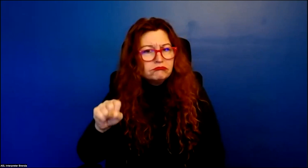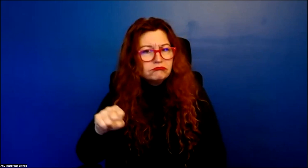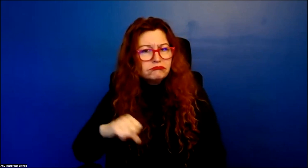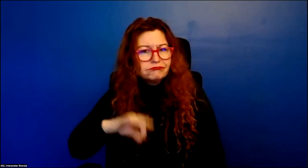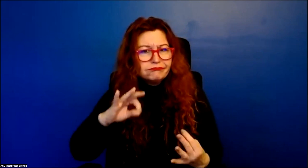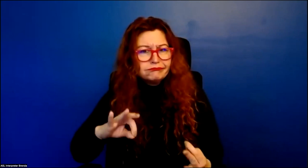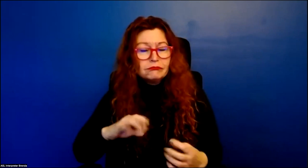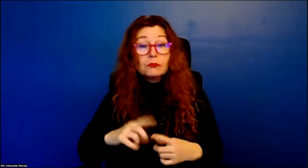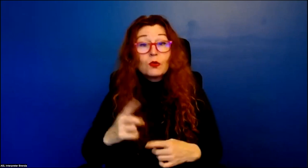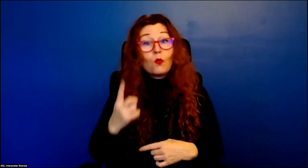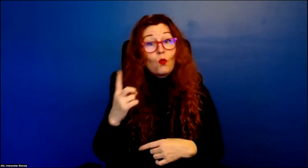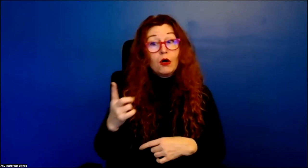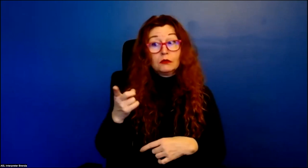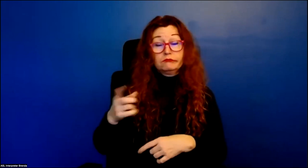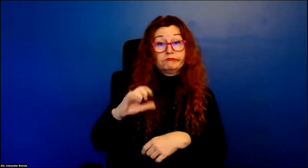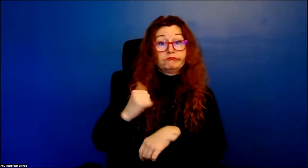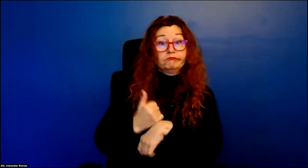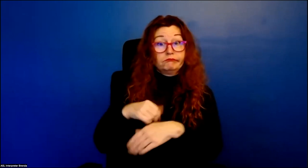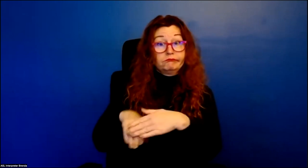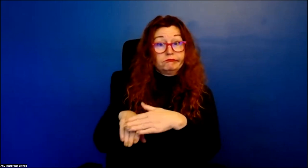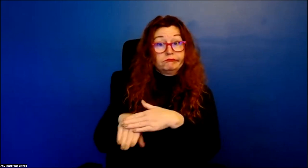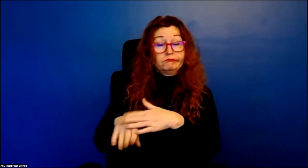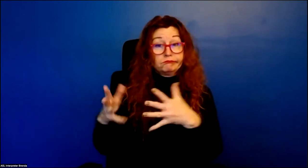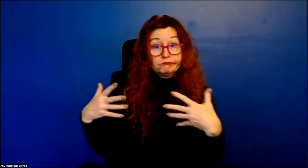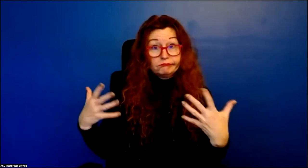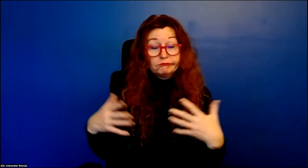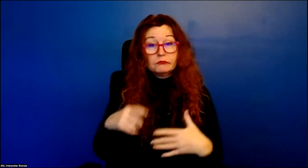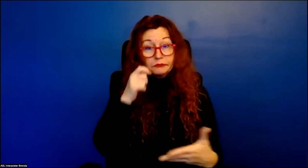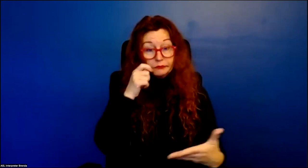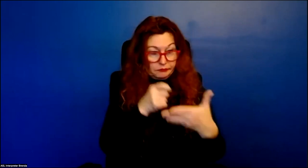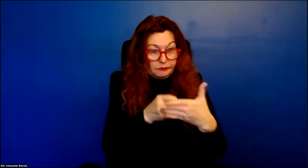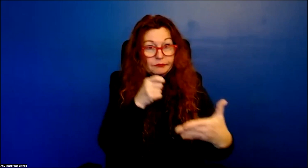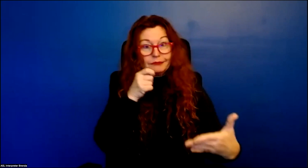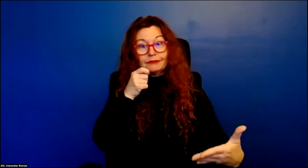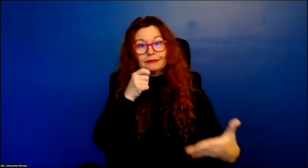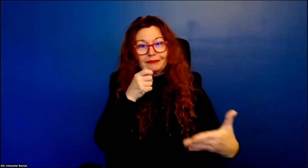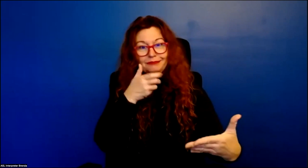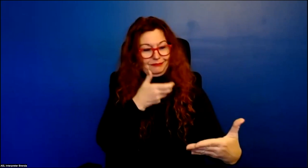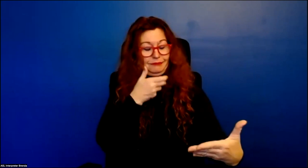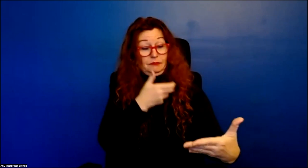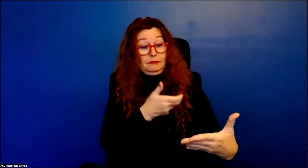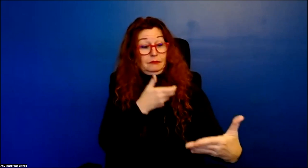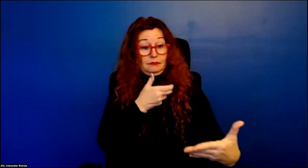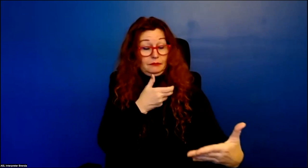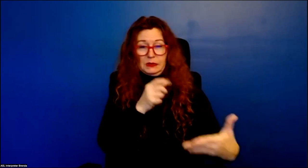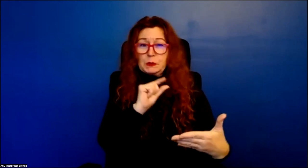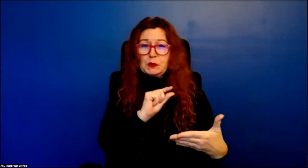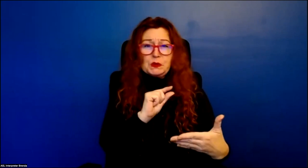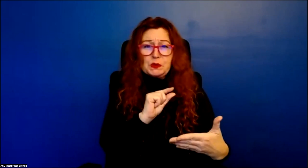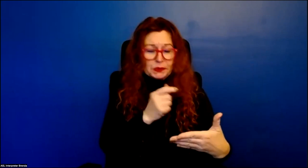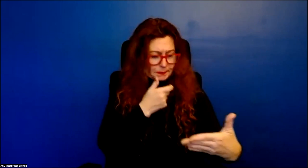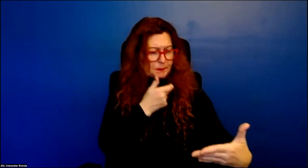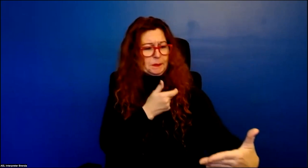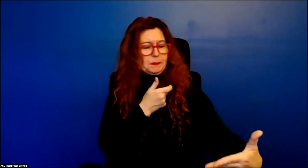built-in accessibility features that I have is a magnifier. So there are times where things like text